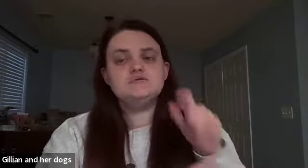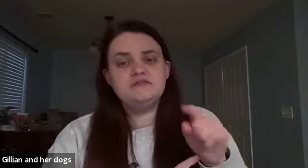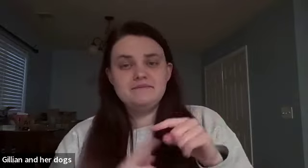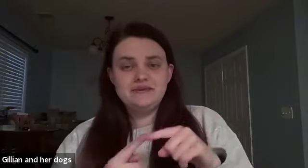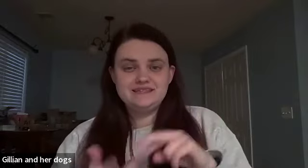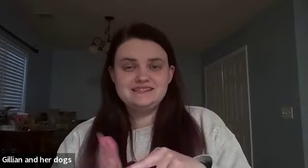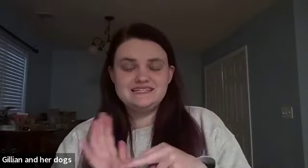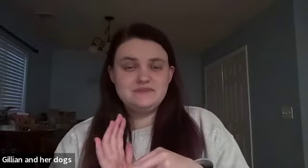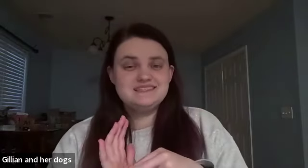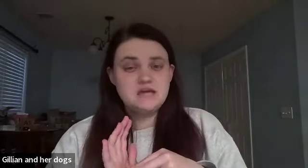so what that means is it means